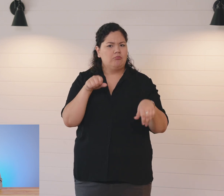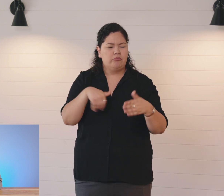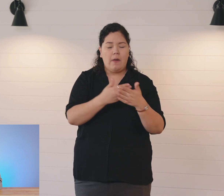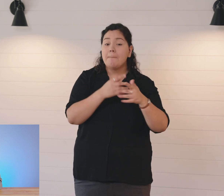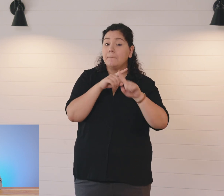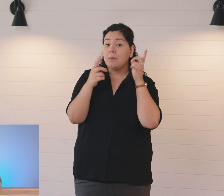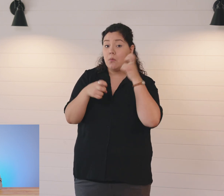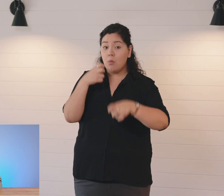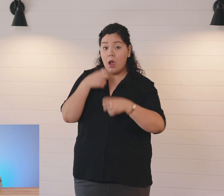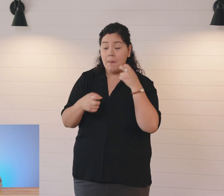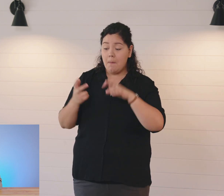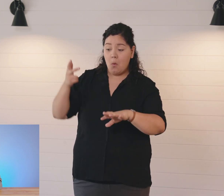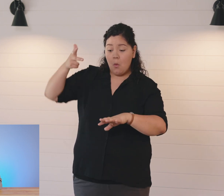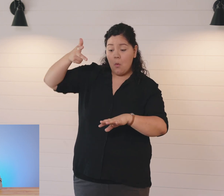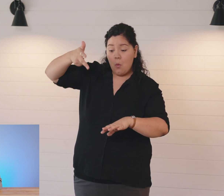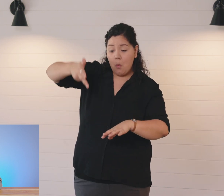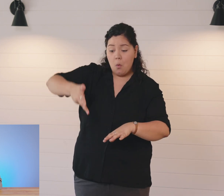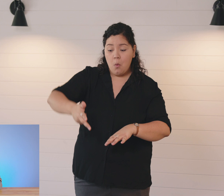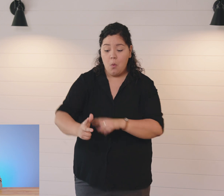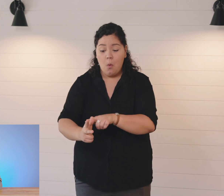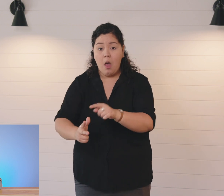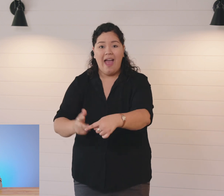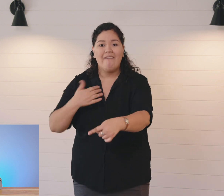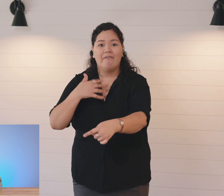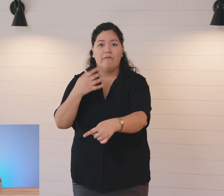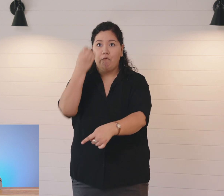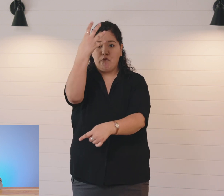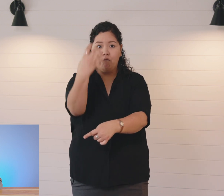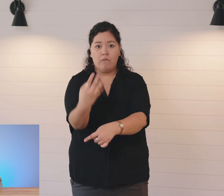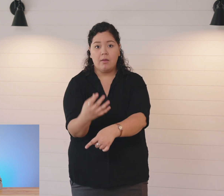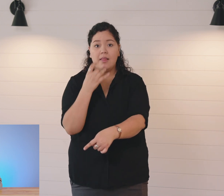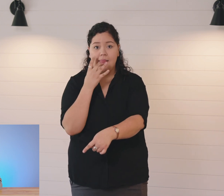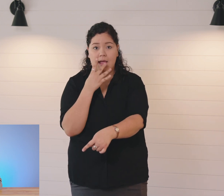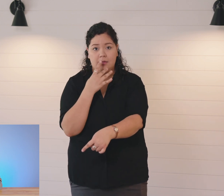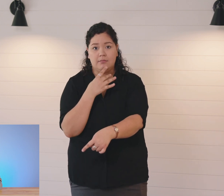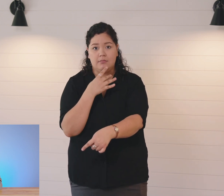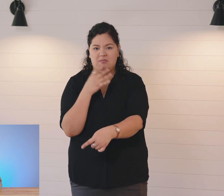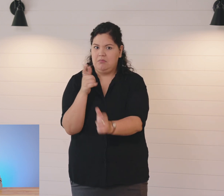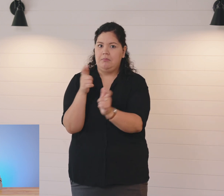problem is that there is a light at the bottom of the hill. It's a major light in our town.